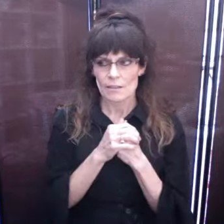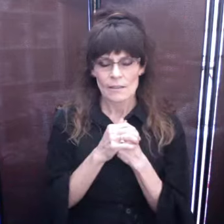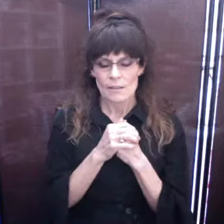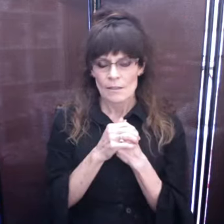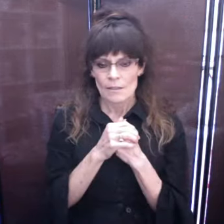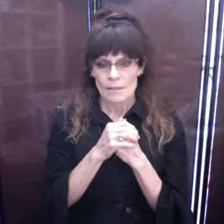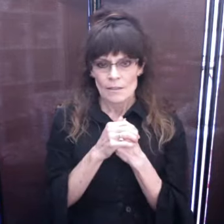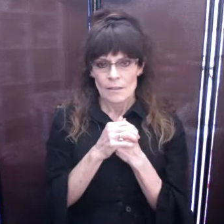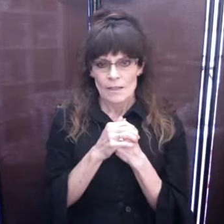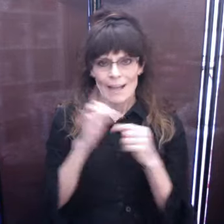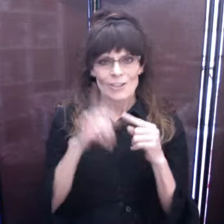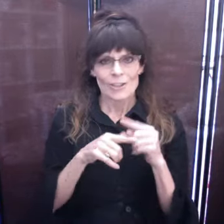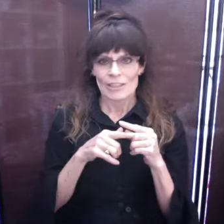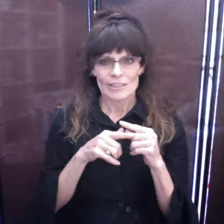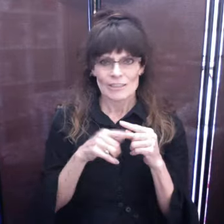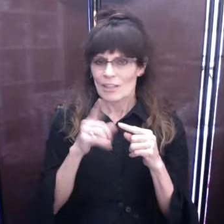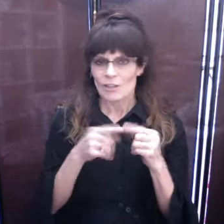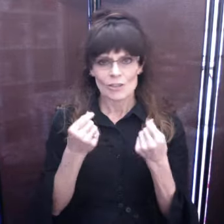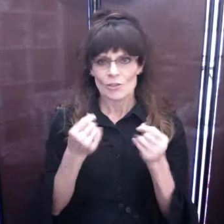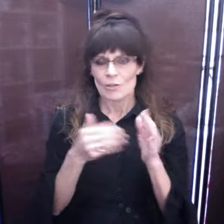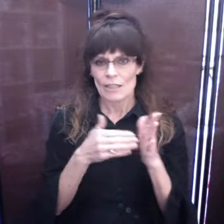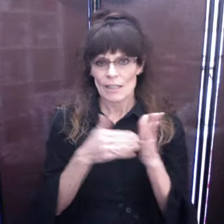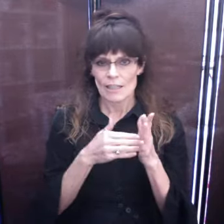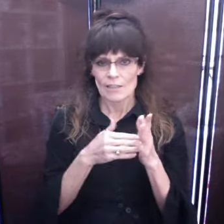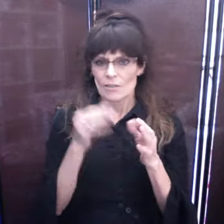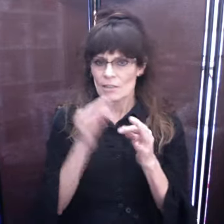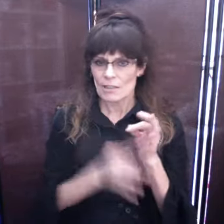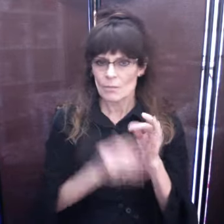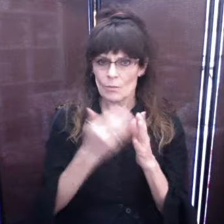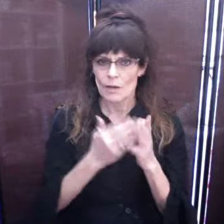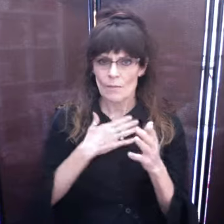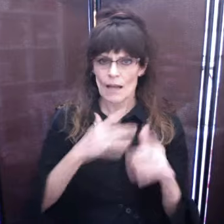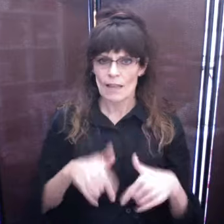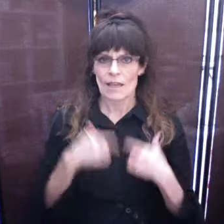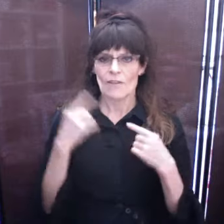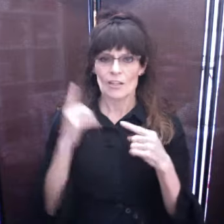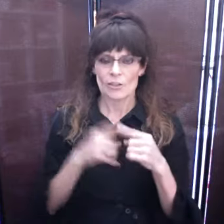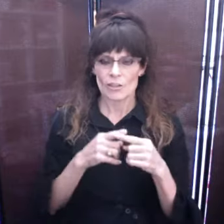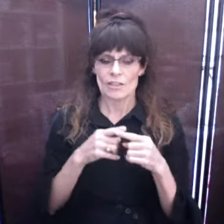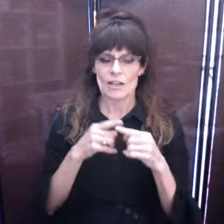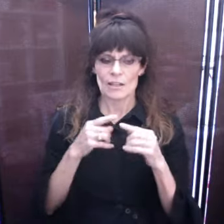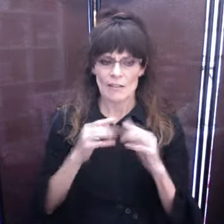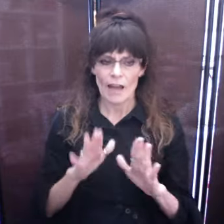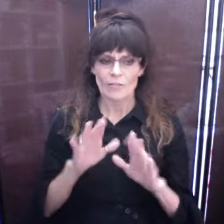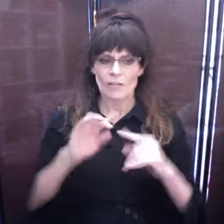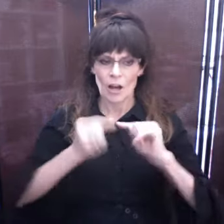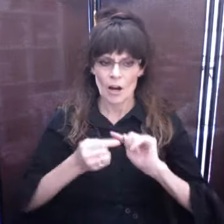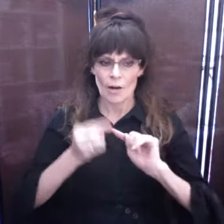I just couldn't stand to do it again. To the simplest part of my life, I could not let anyone down again, because I had let